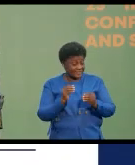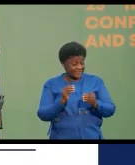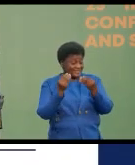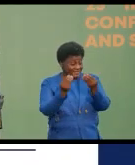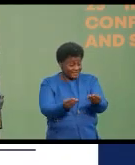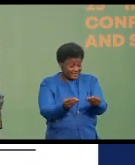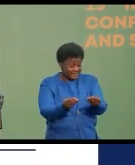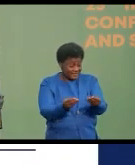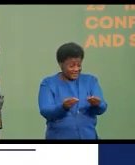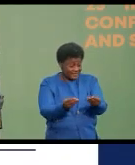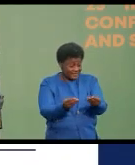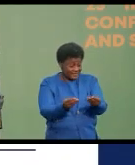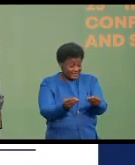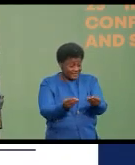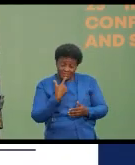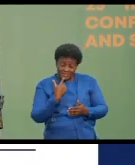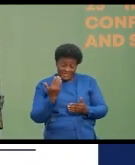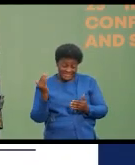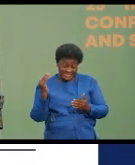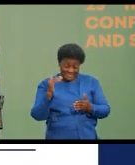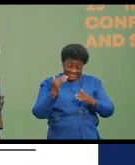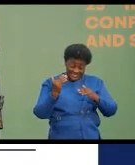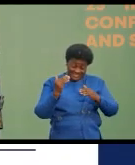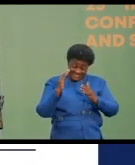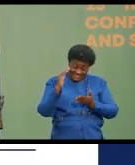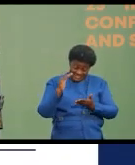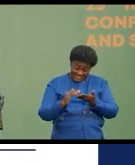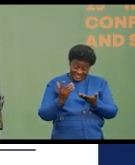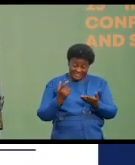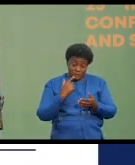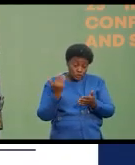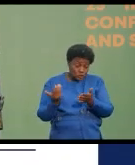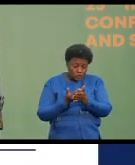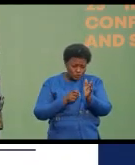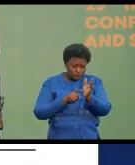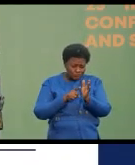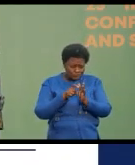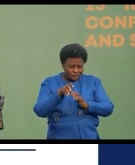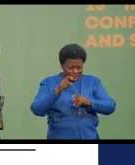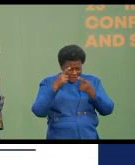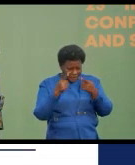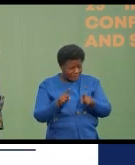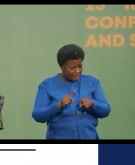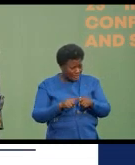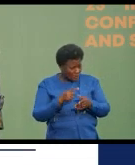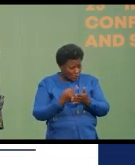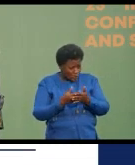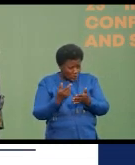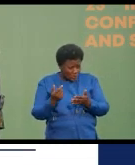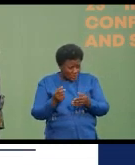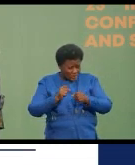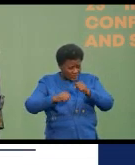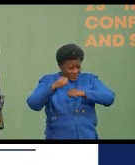of decline in new infections and deaths is slowing, the question is, what bold initiatives, what bold strategies are required